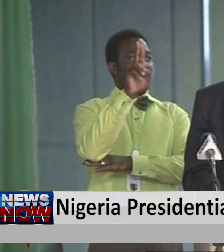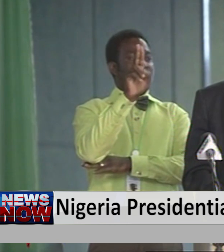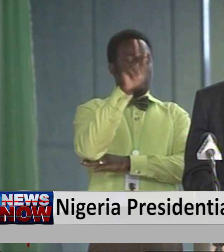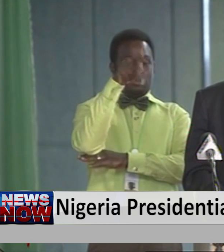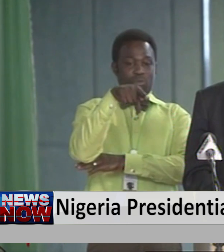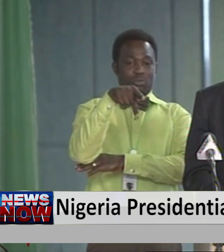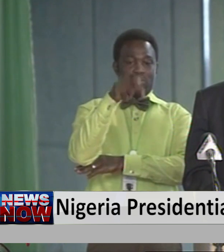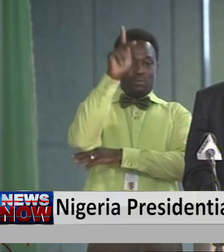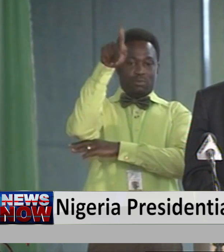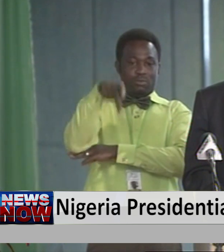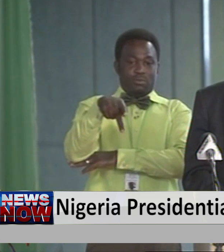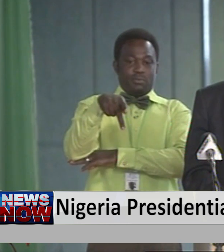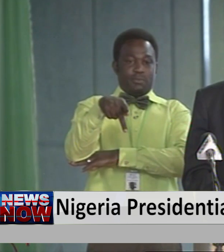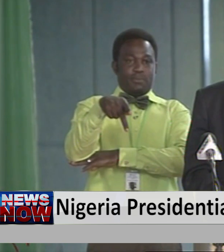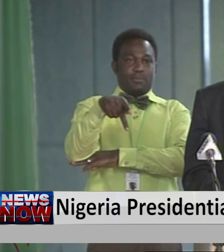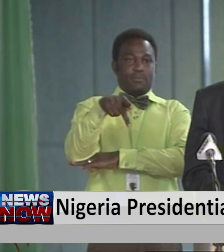UPP